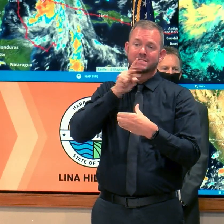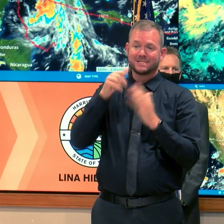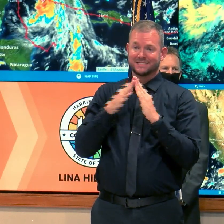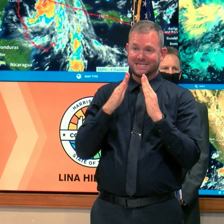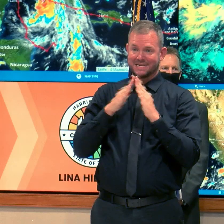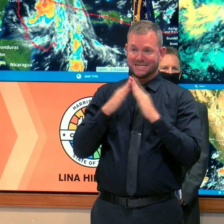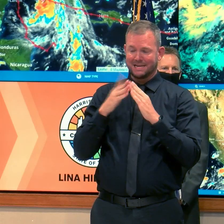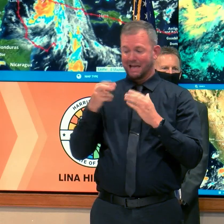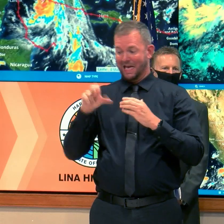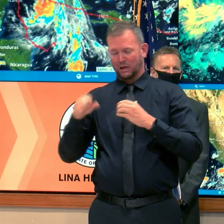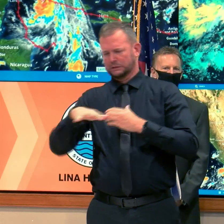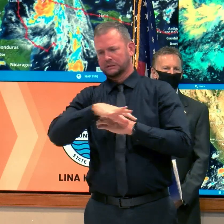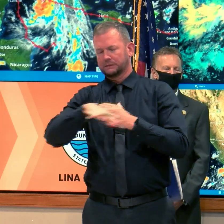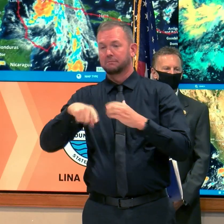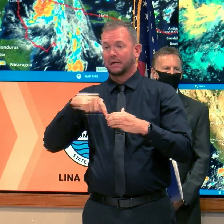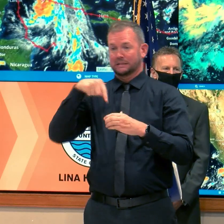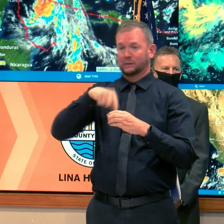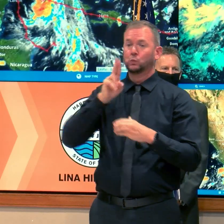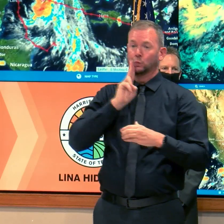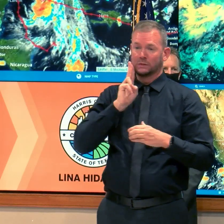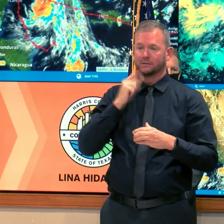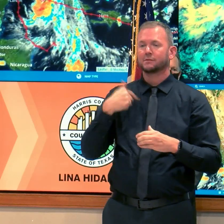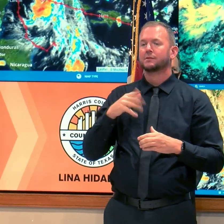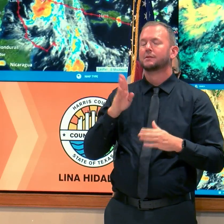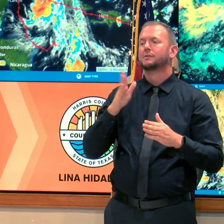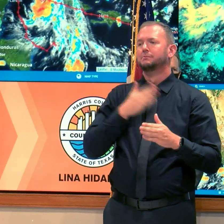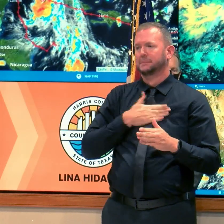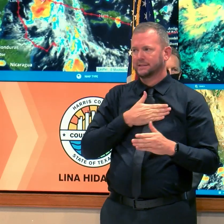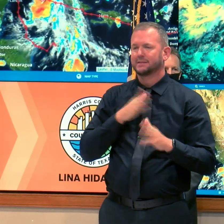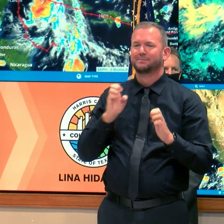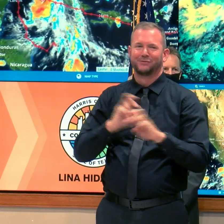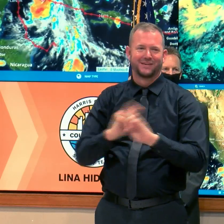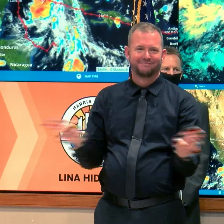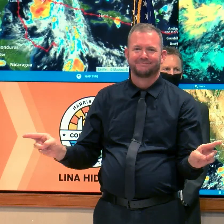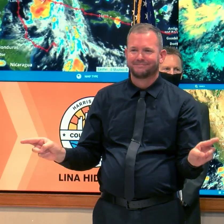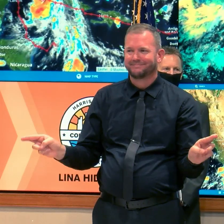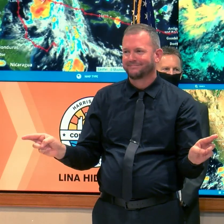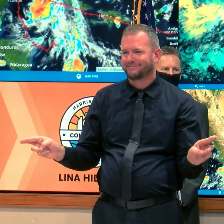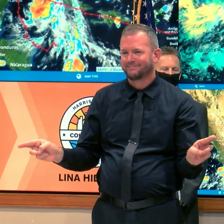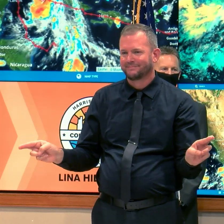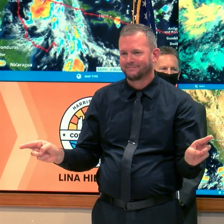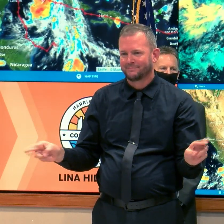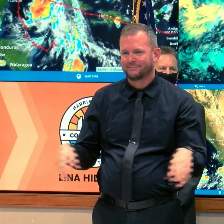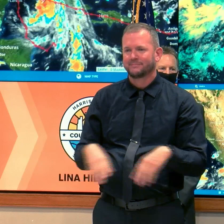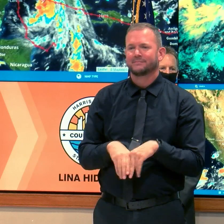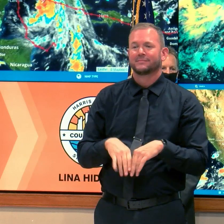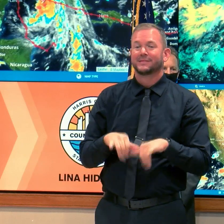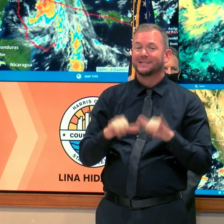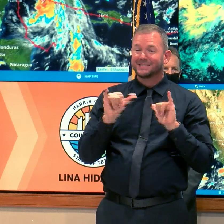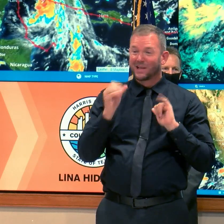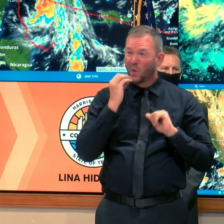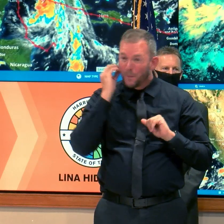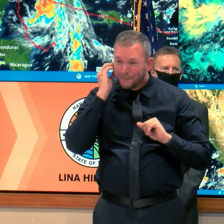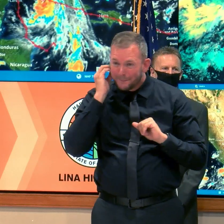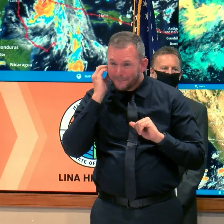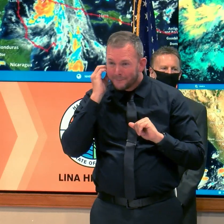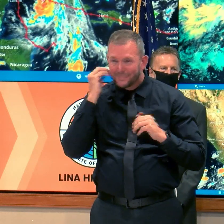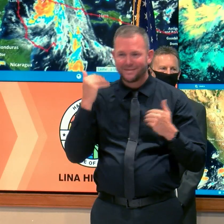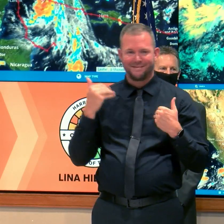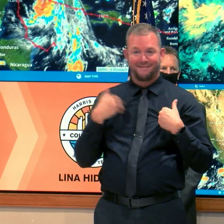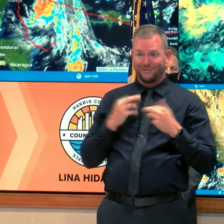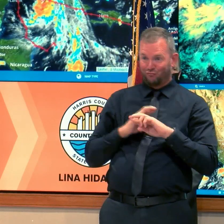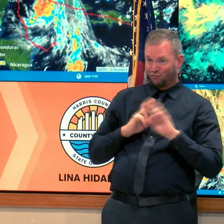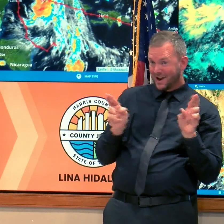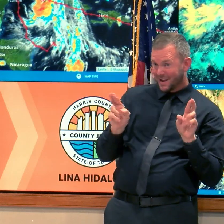you have what you need if you're going to be at home, for example. And so, and that's water, food,